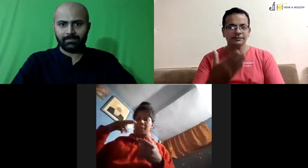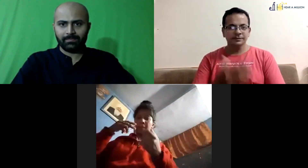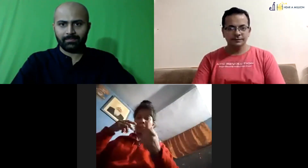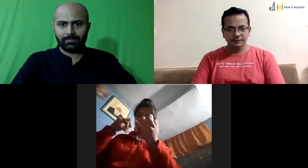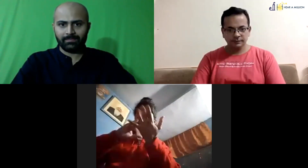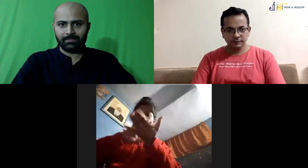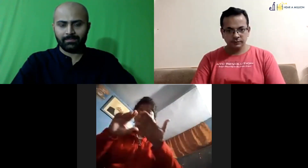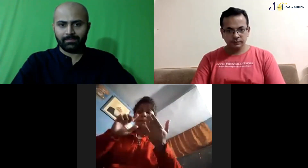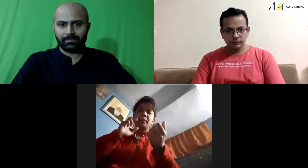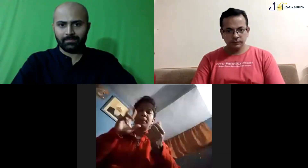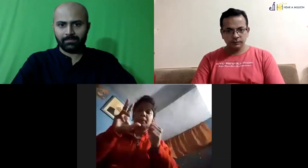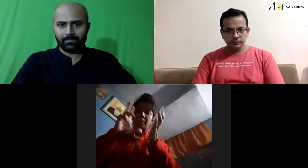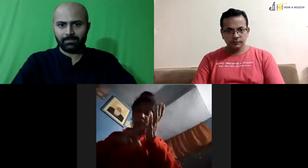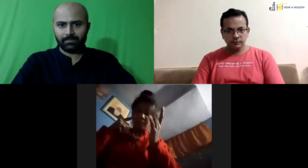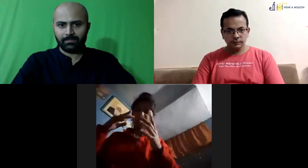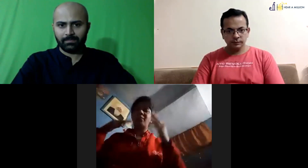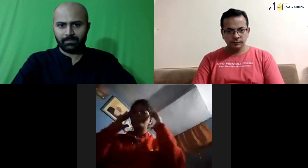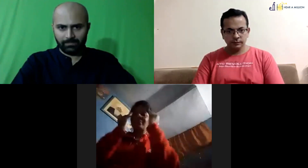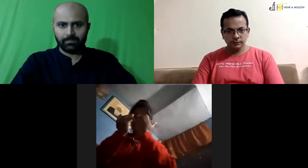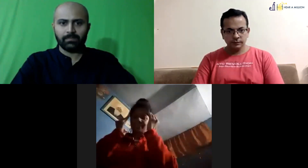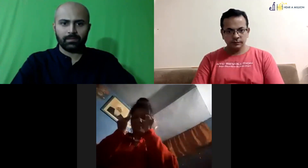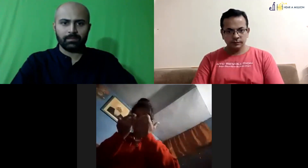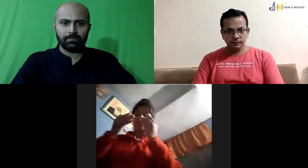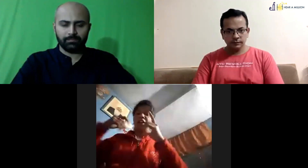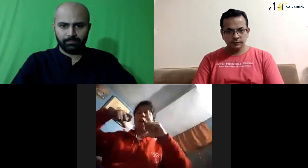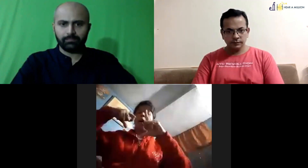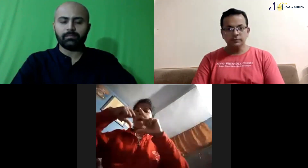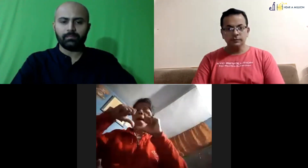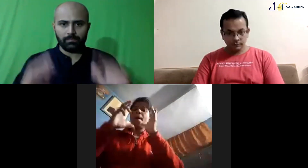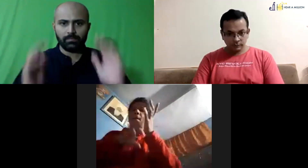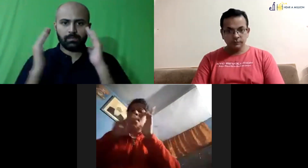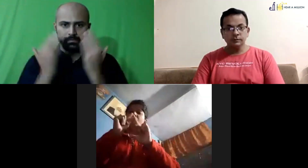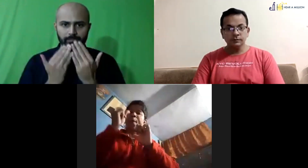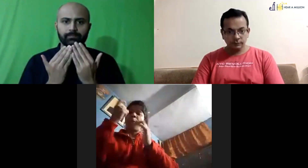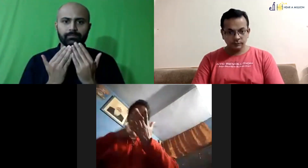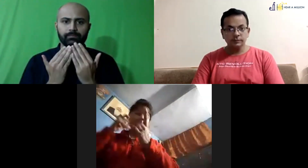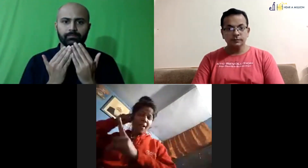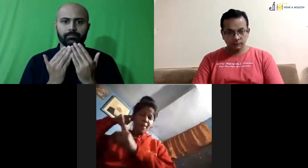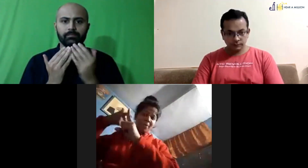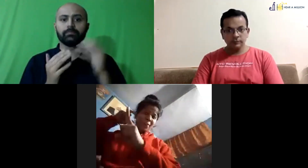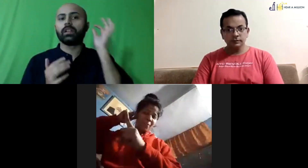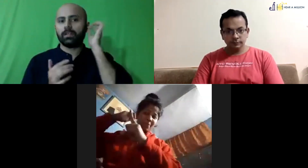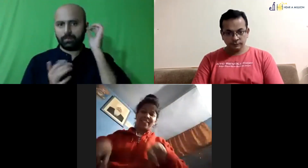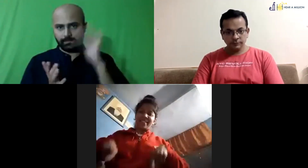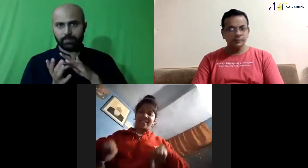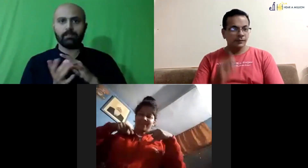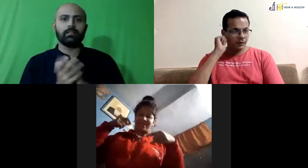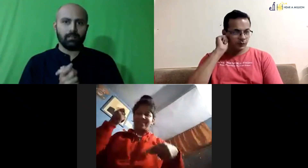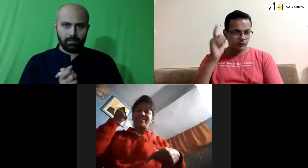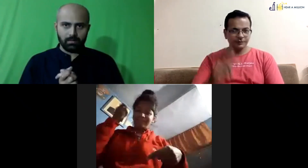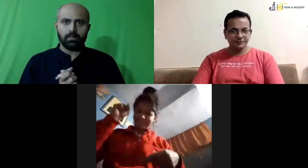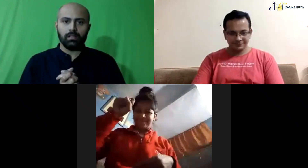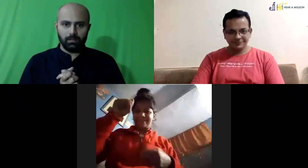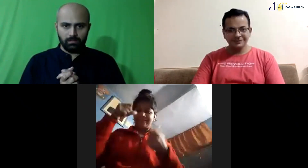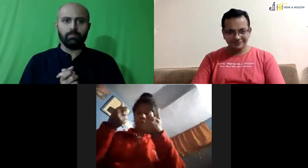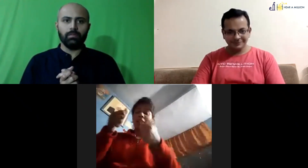Tushar. Thank you, Rajesh. My name is Shivani. I'm a Muslim. I'm from